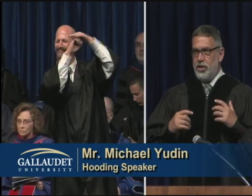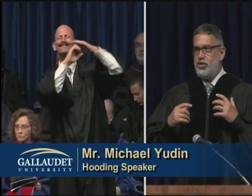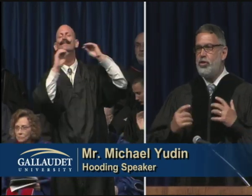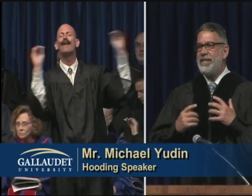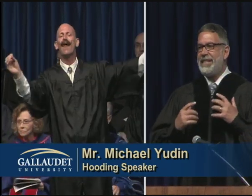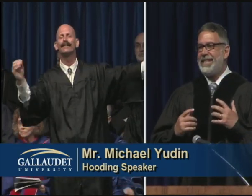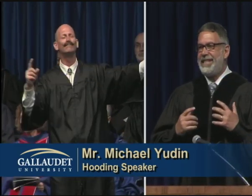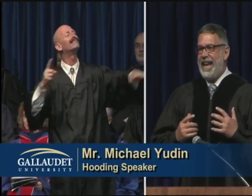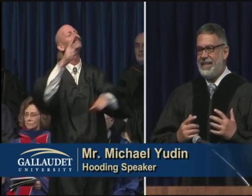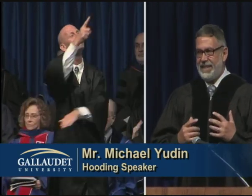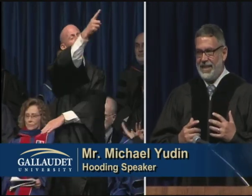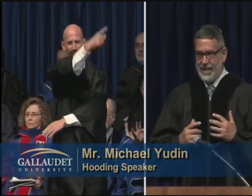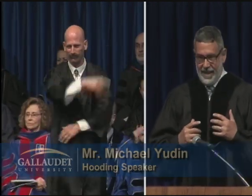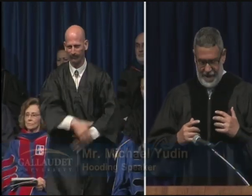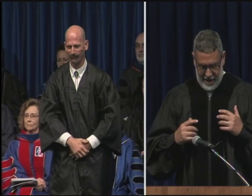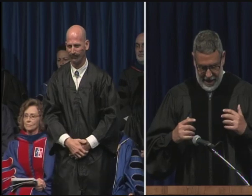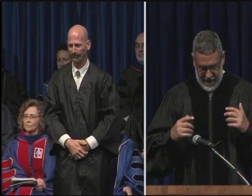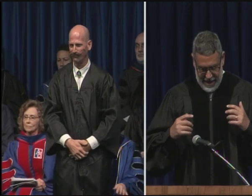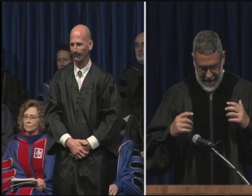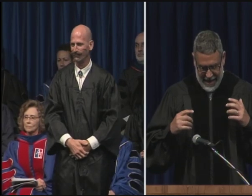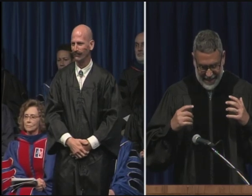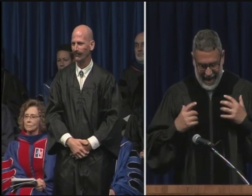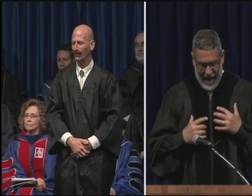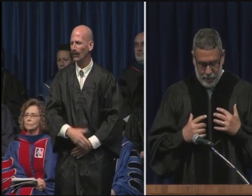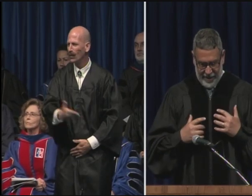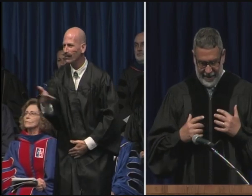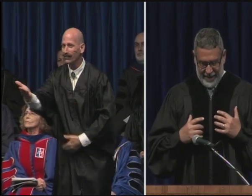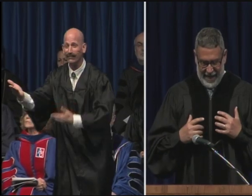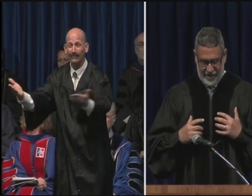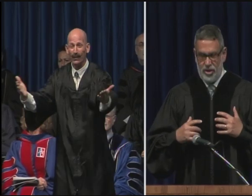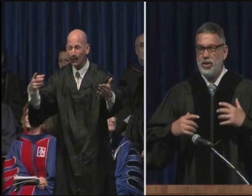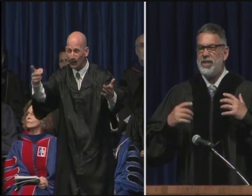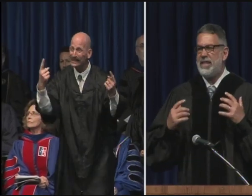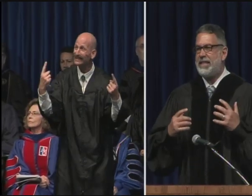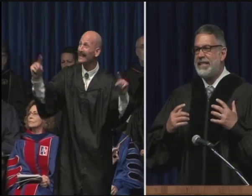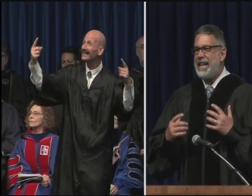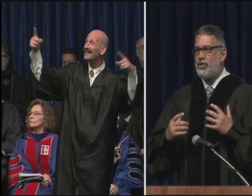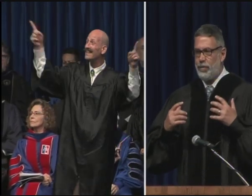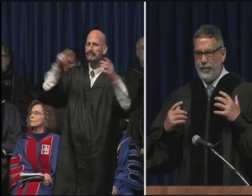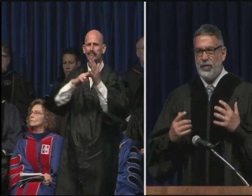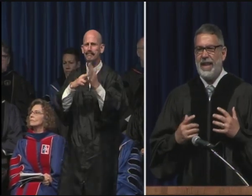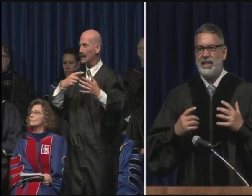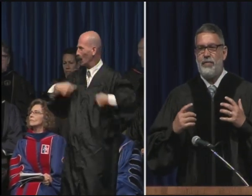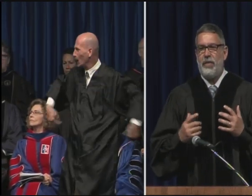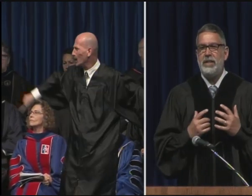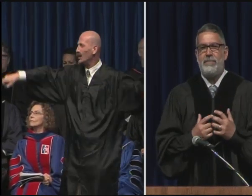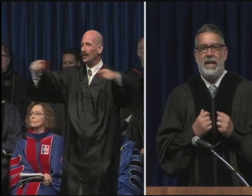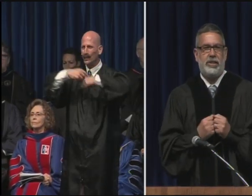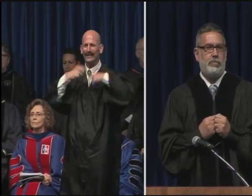Your success is our success. Your success reflects the fundamental